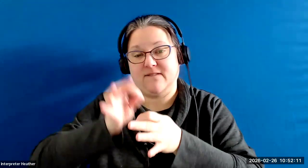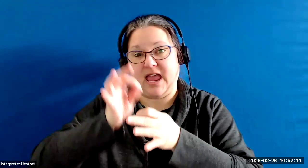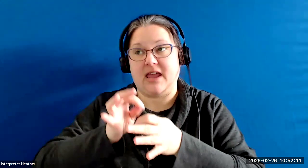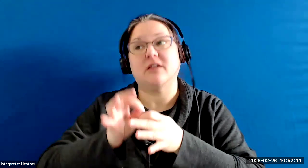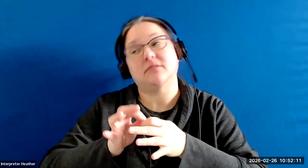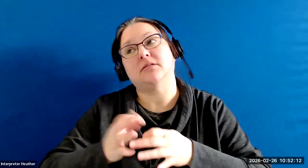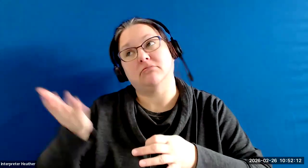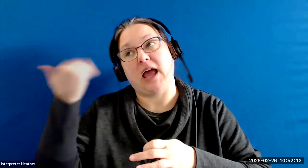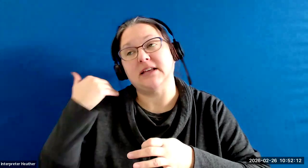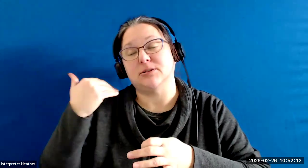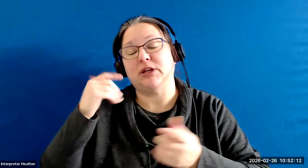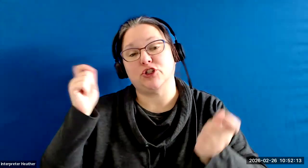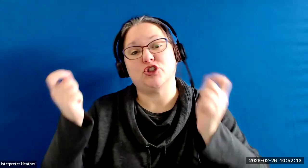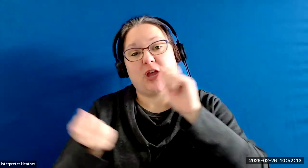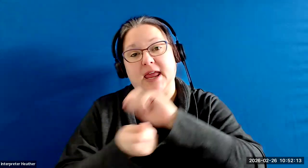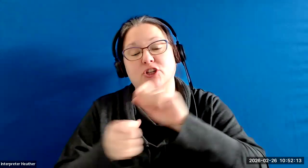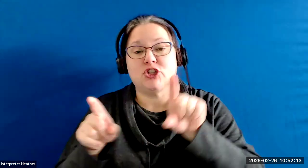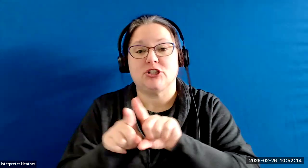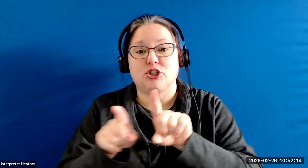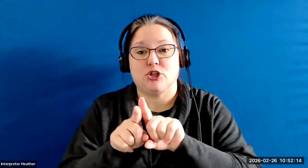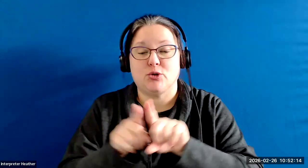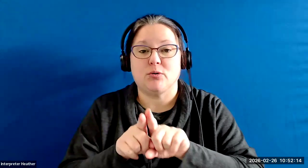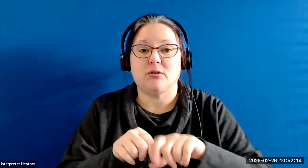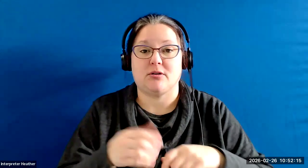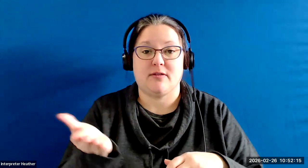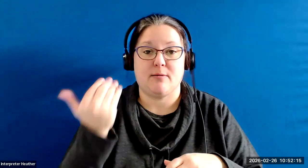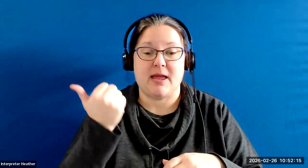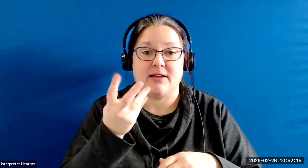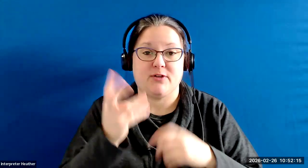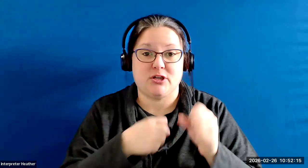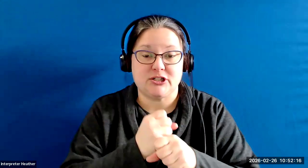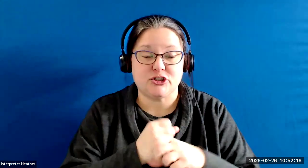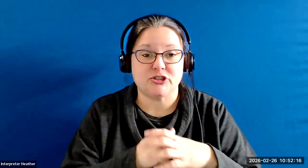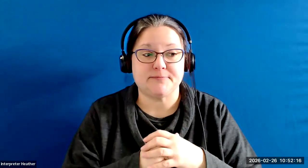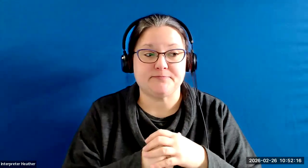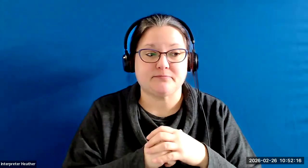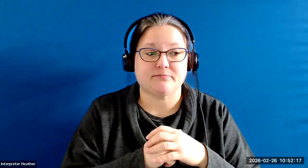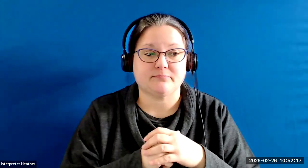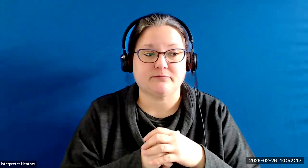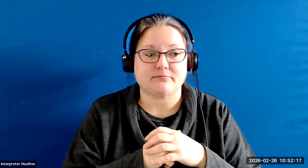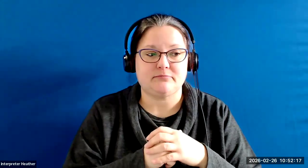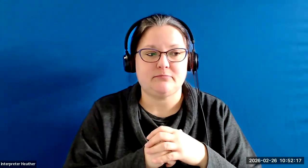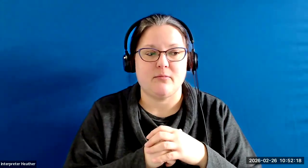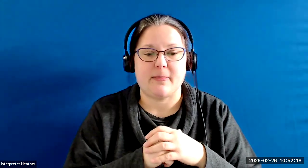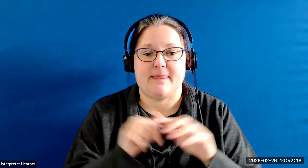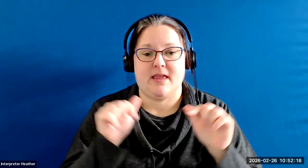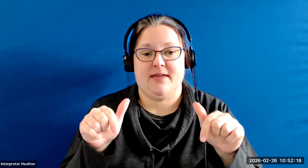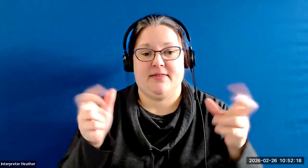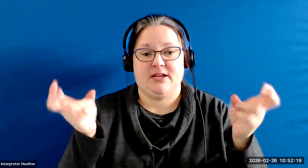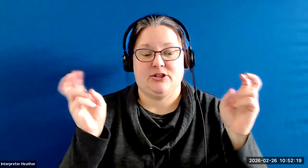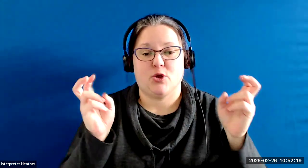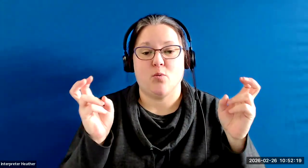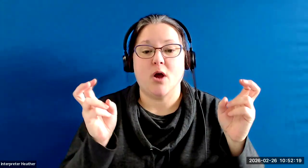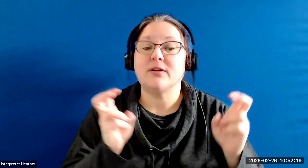has been going through a transformational process the last few years. And this quote,